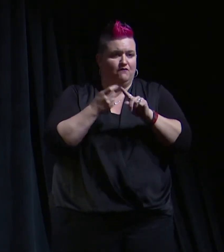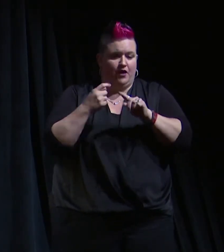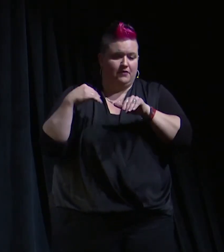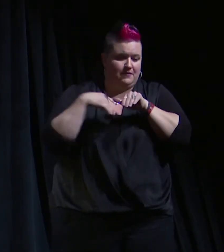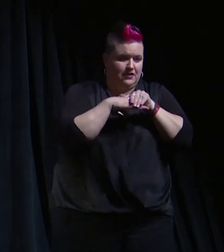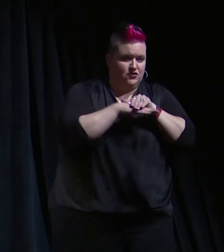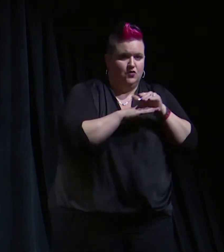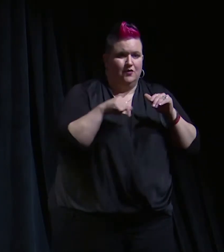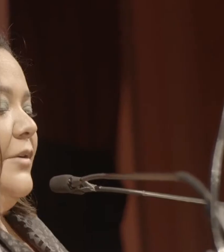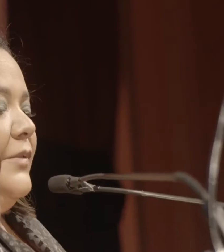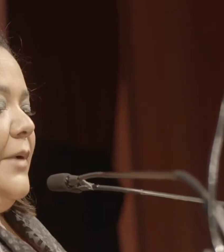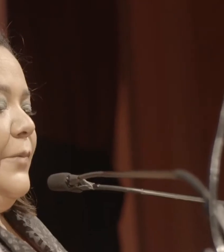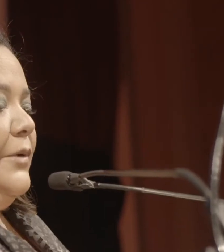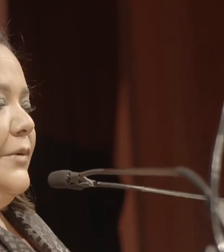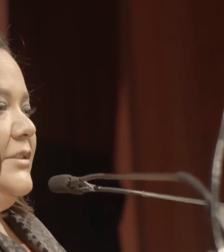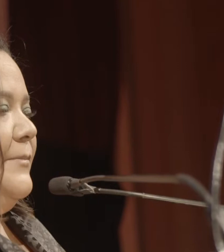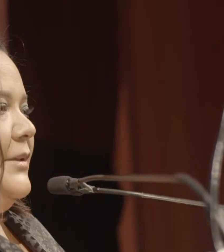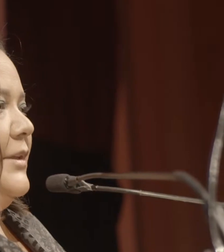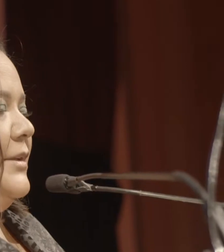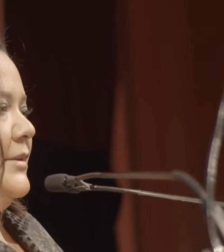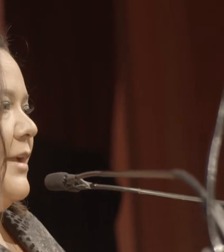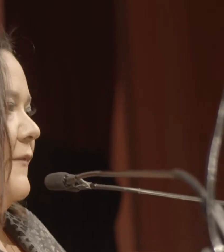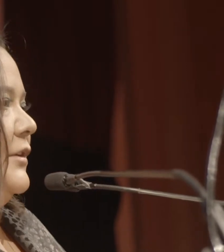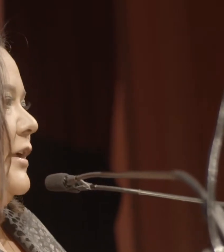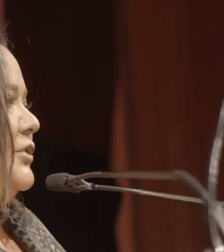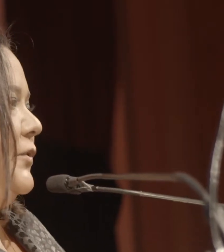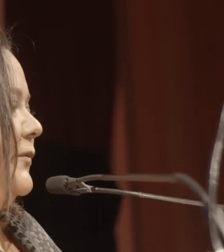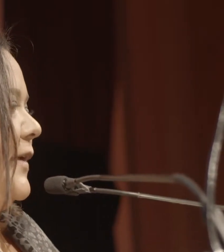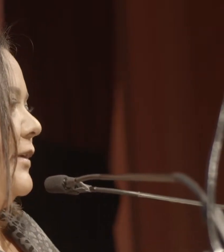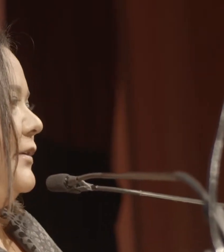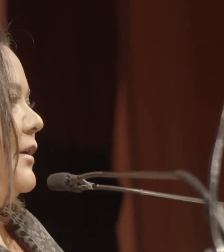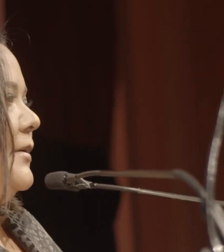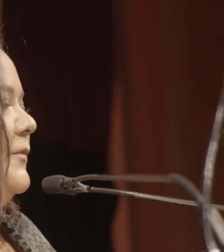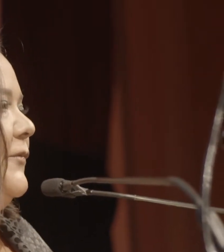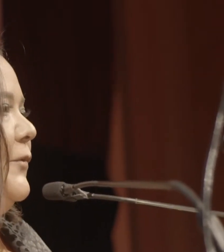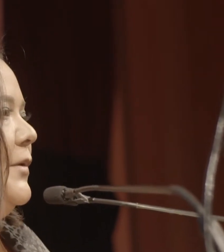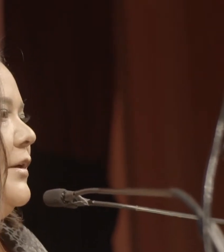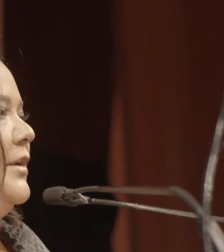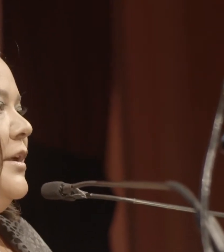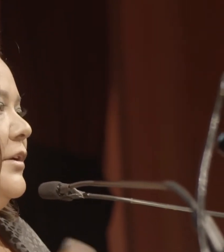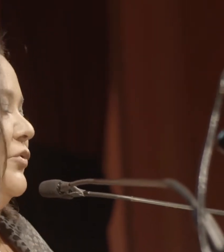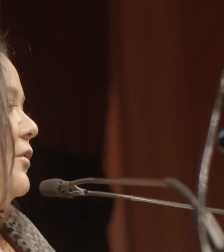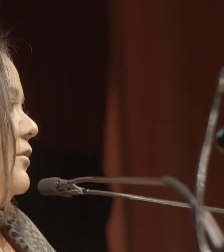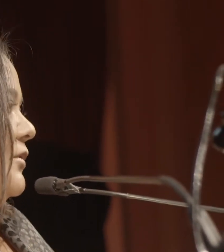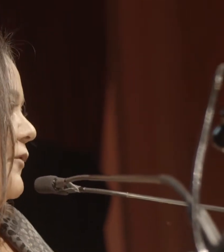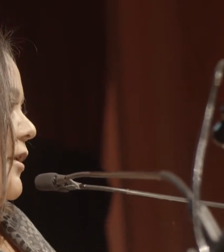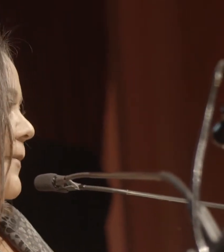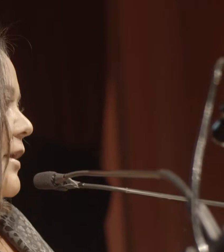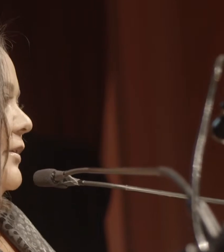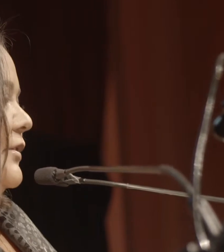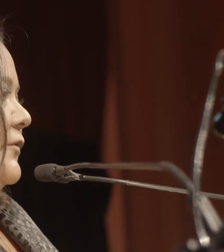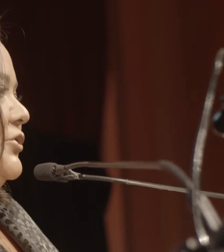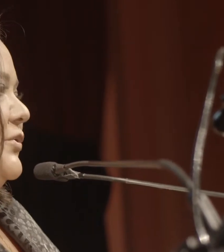country. We know that we're going to be having an age-old fight for control over